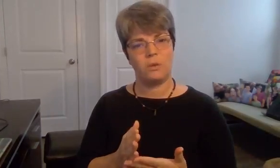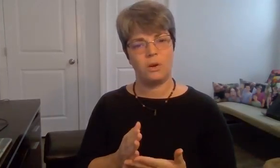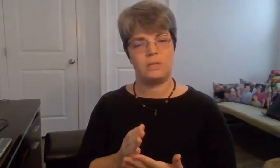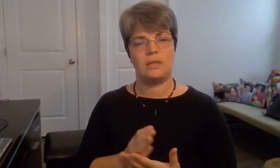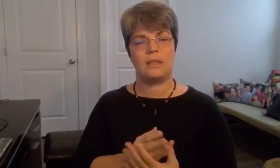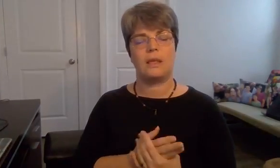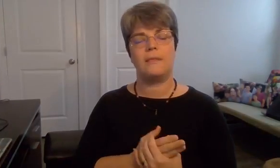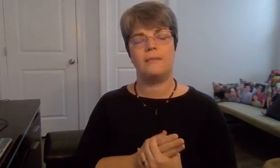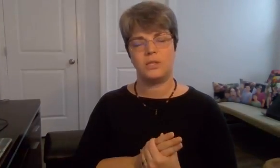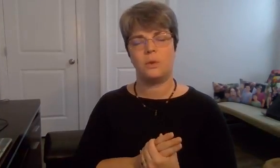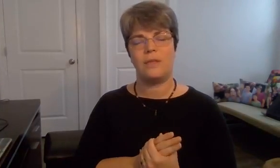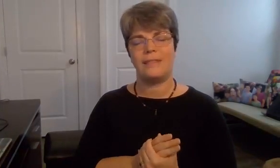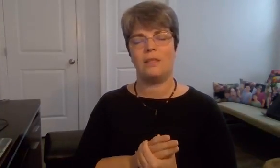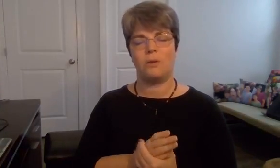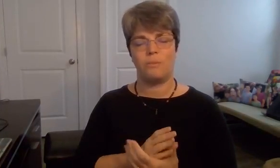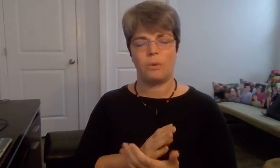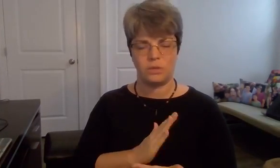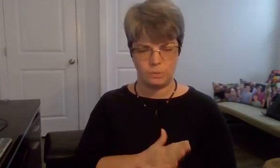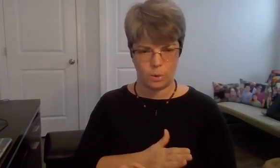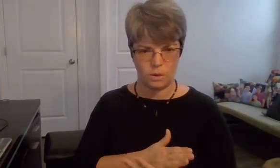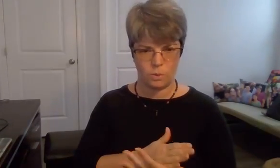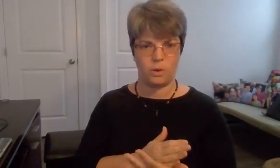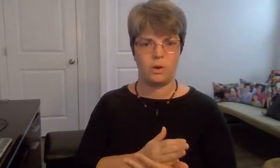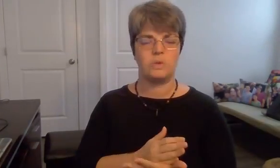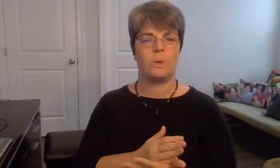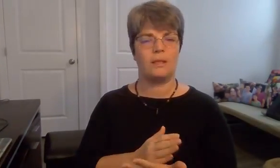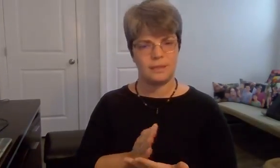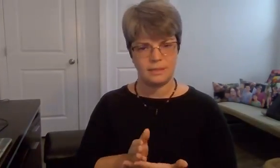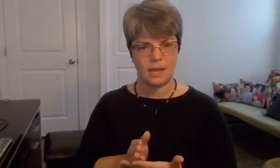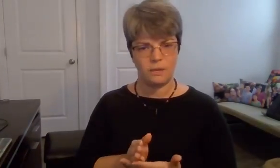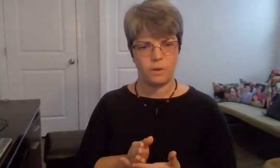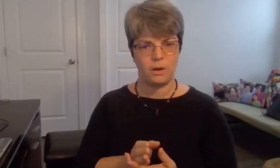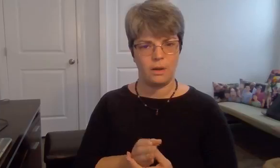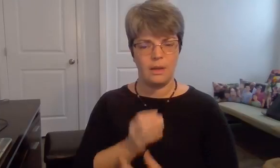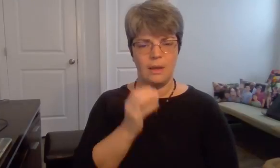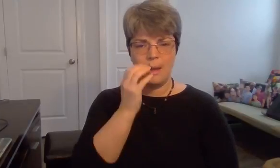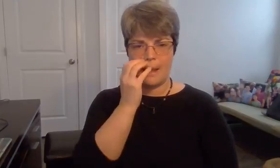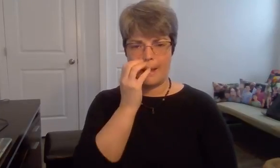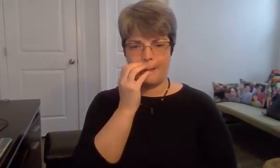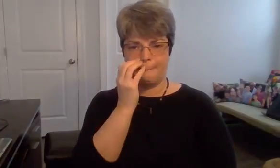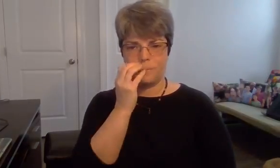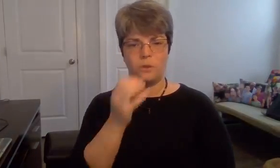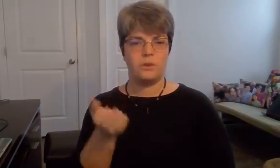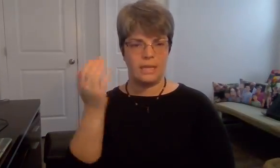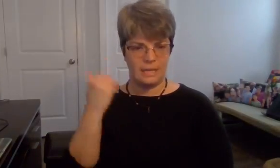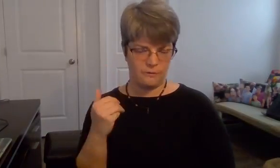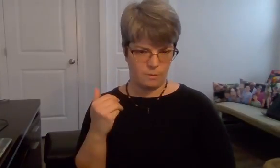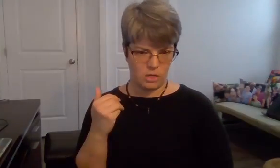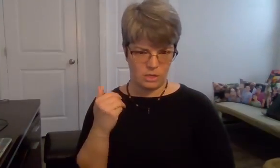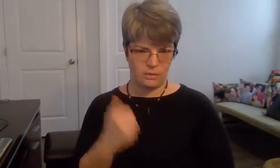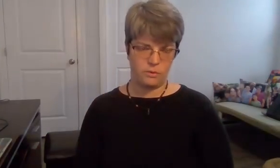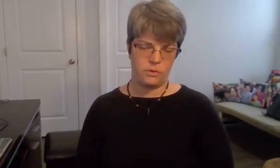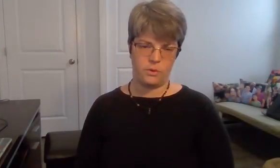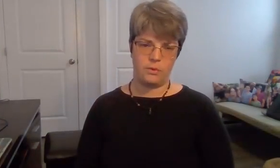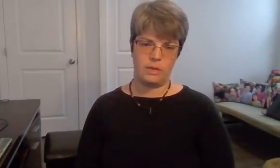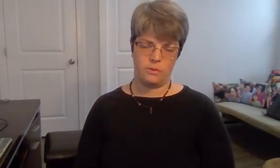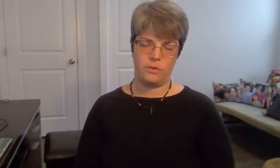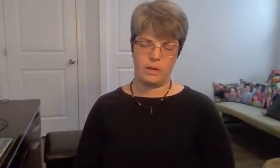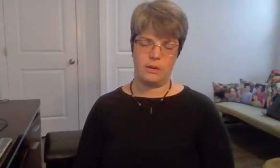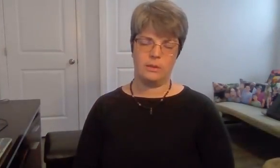word so that they learn both the spoken word as well as the signed word. So they're taking information in through their ears.